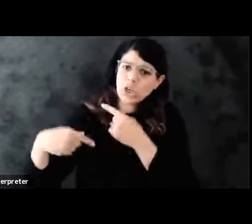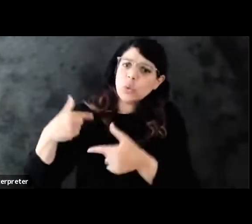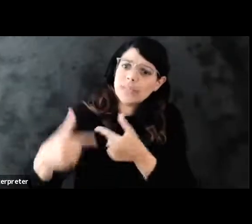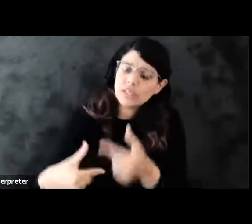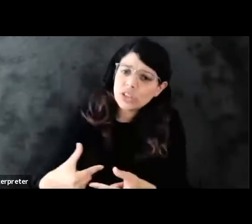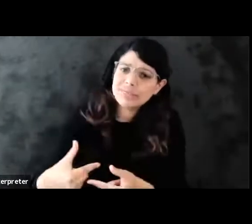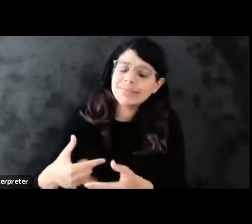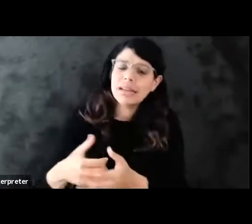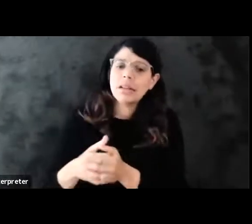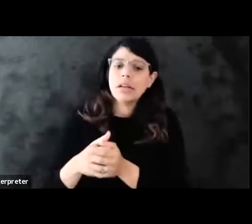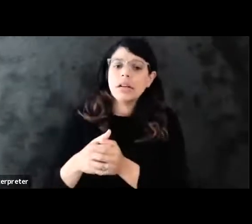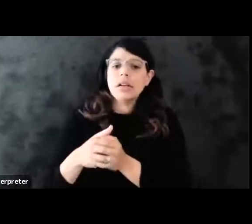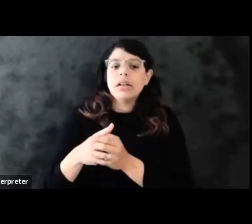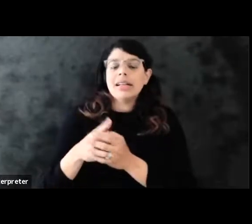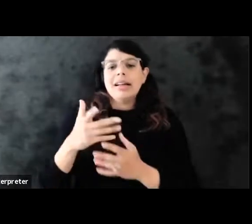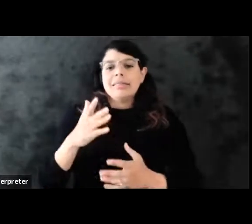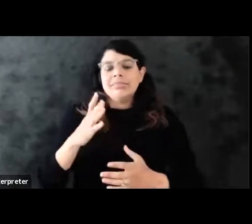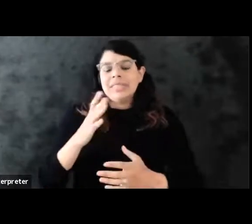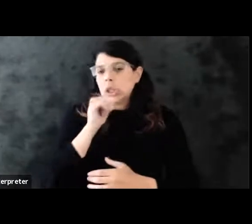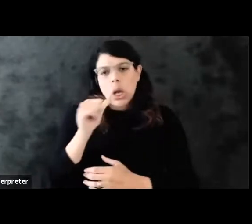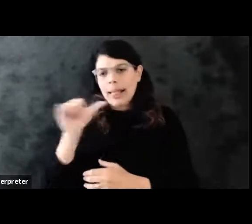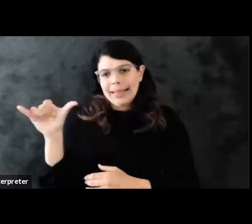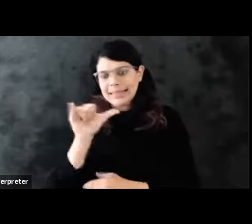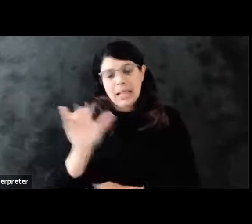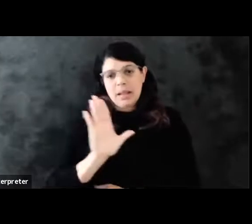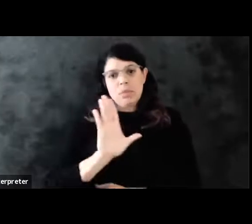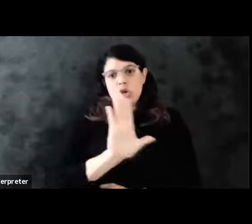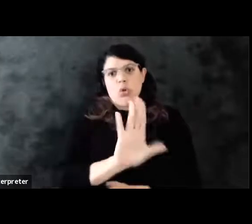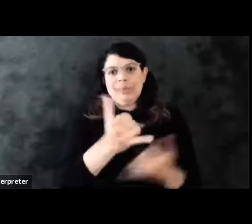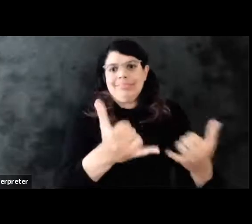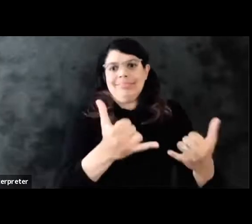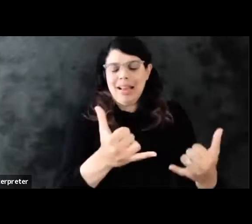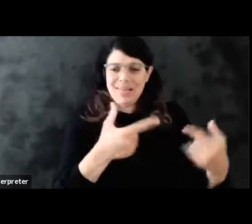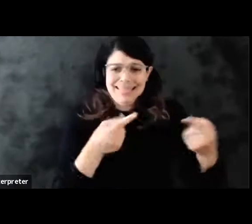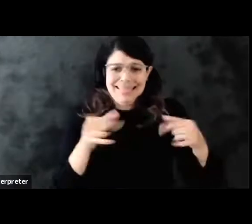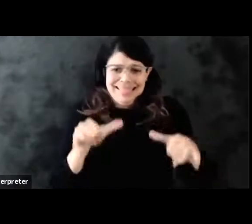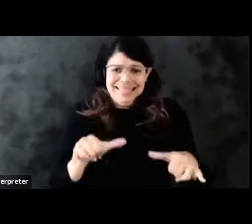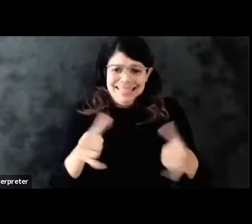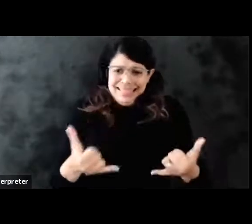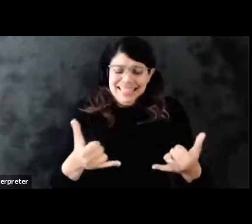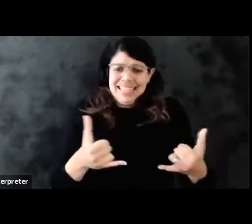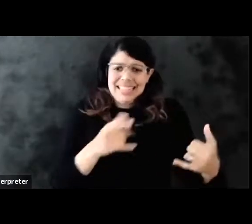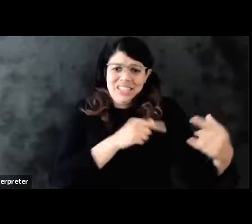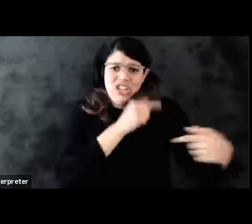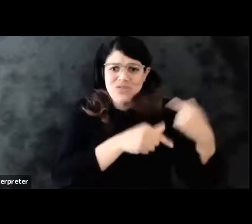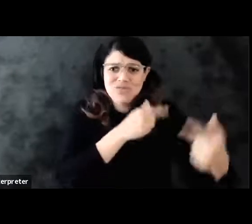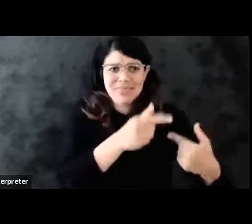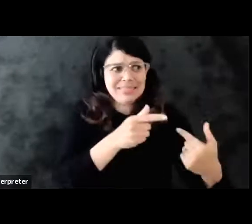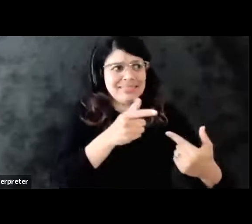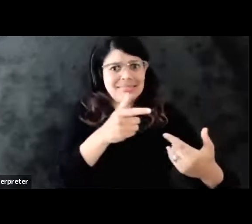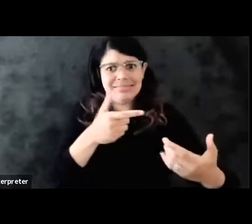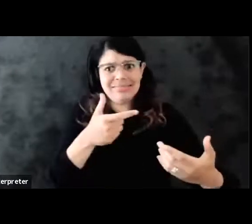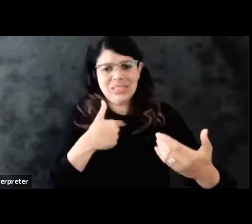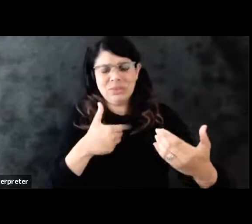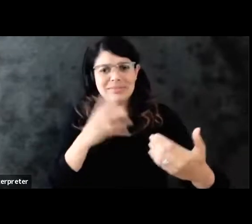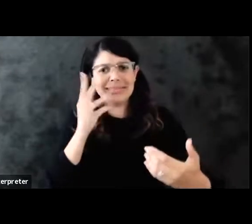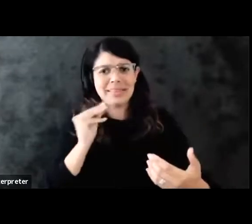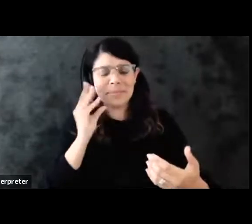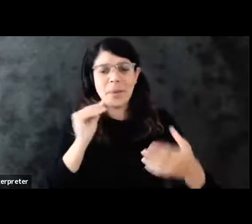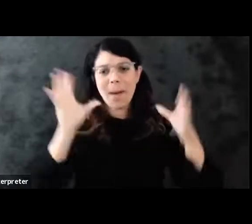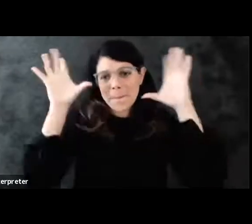A president like Trump, I mean, my worst nightmares. I've witnessed.